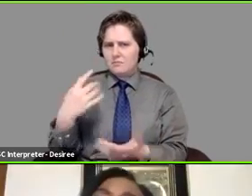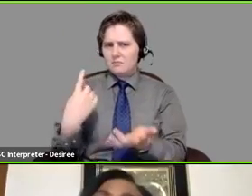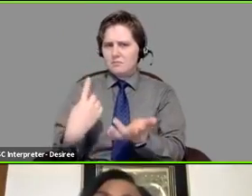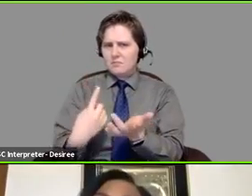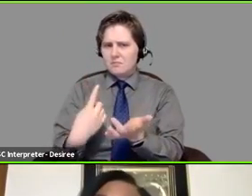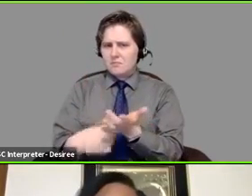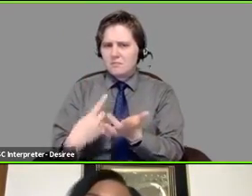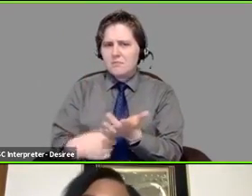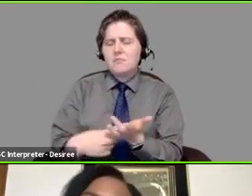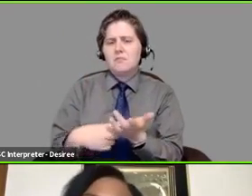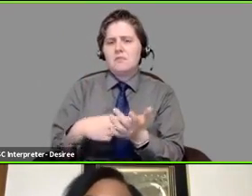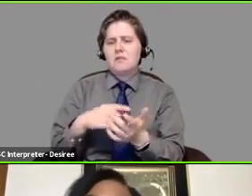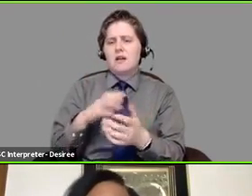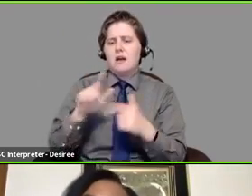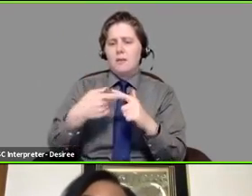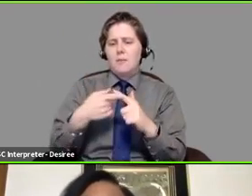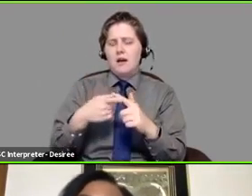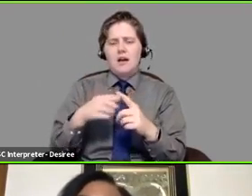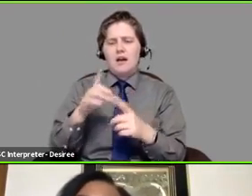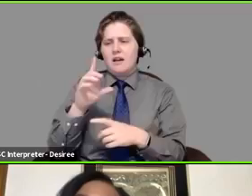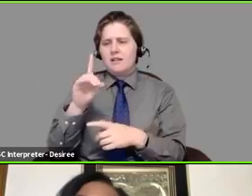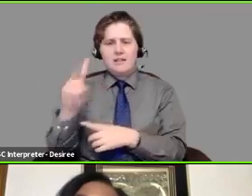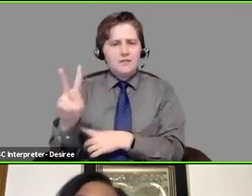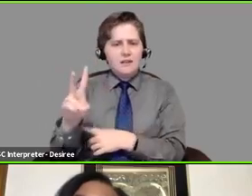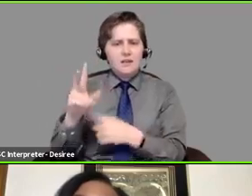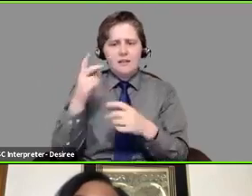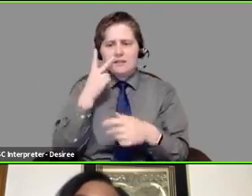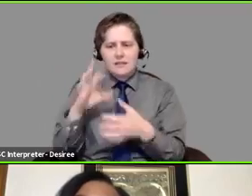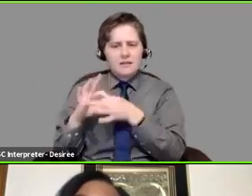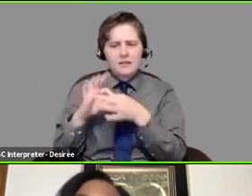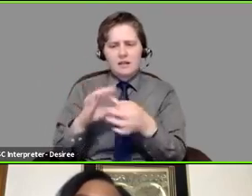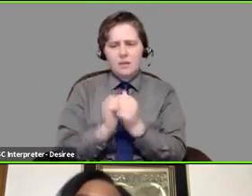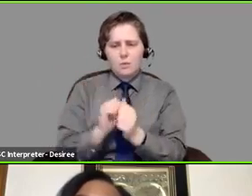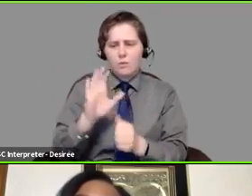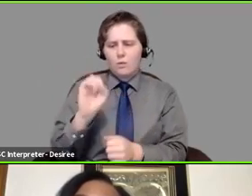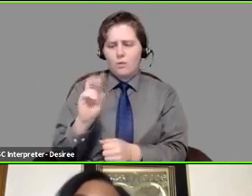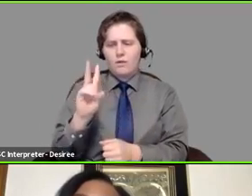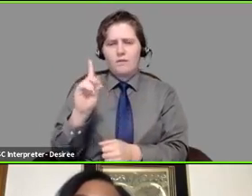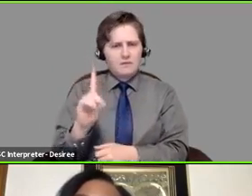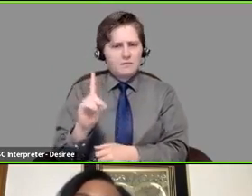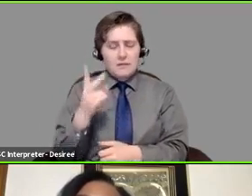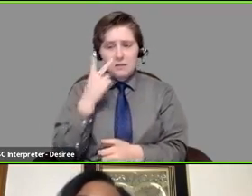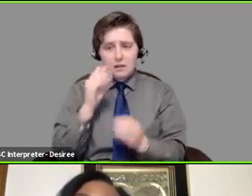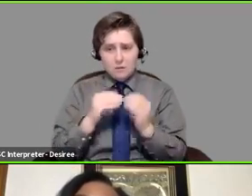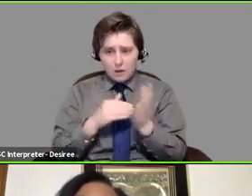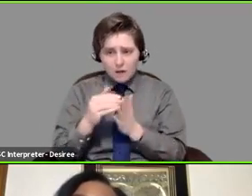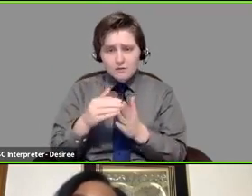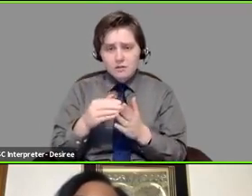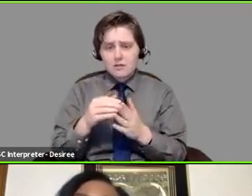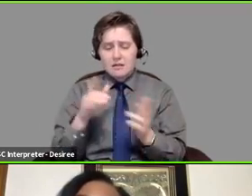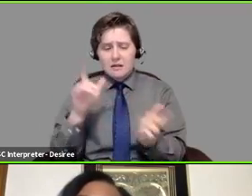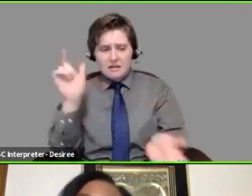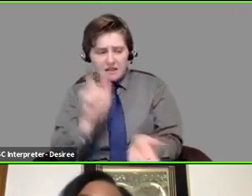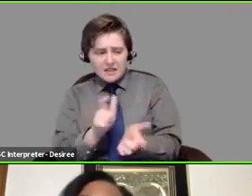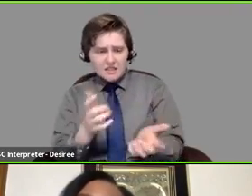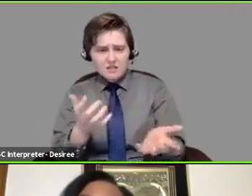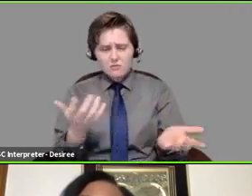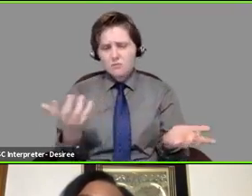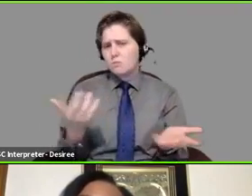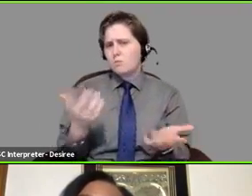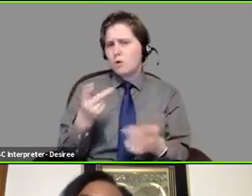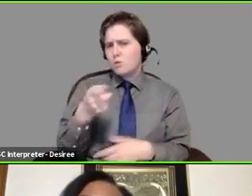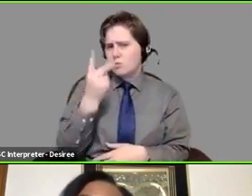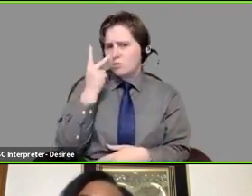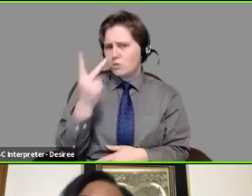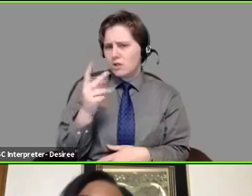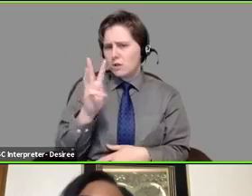violence and what you're seeing as a result of COVID. Are we seeing more instances? Are we seeing fewer instances? What are you